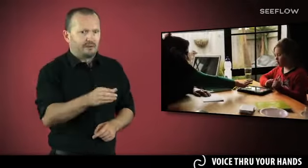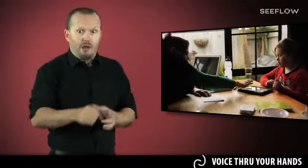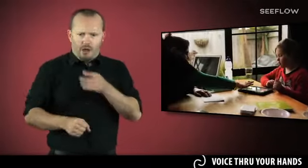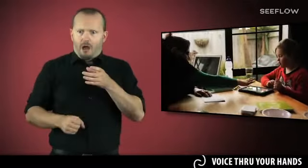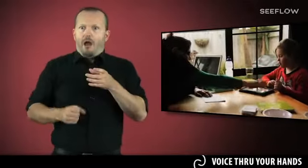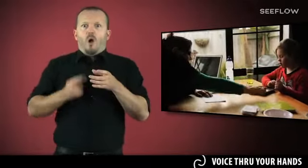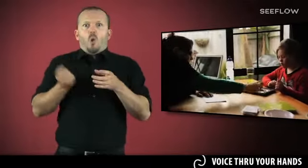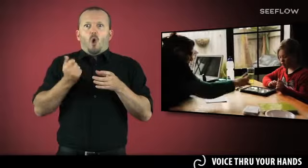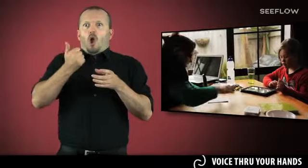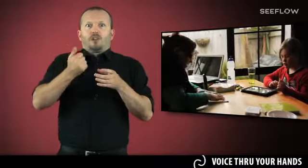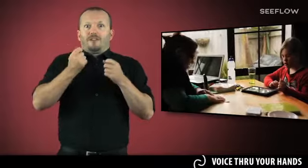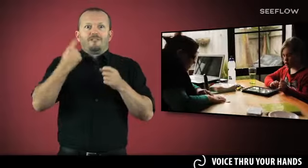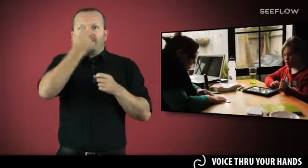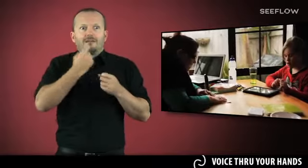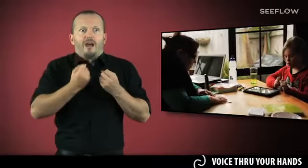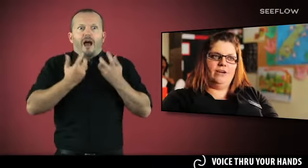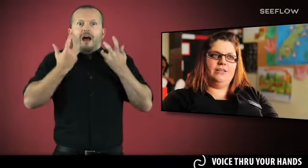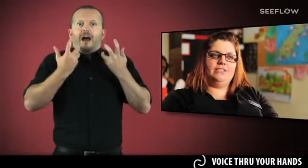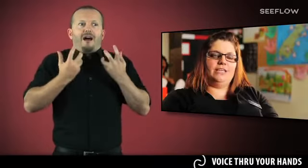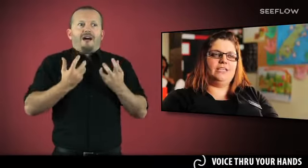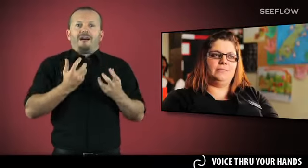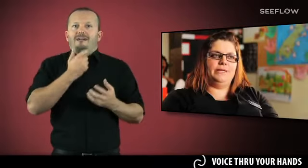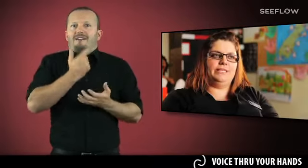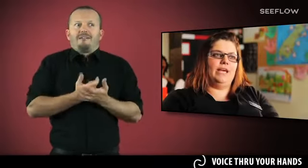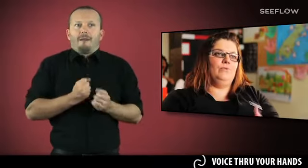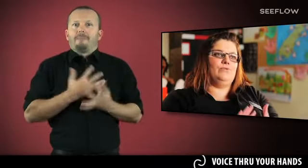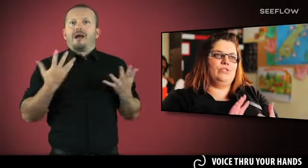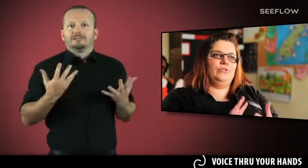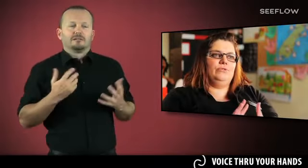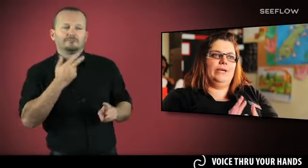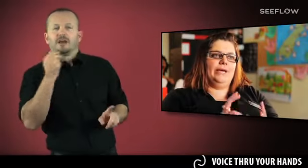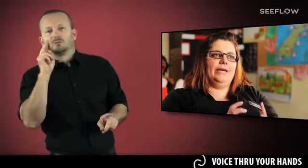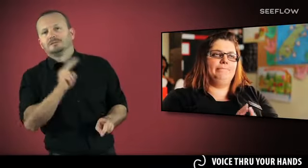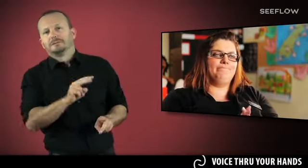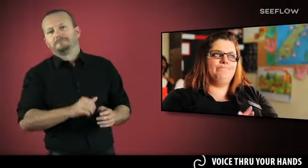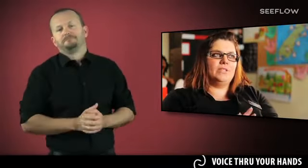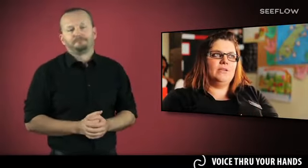her confidence in communication, Taryn has just been able to